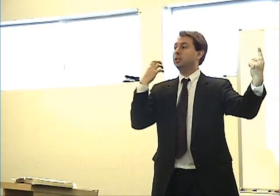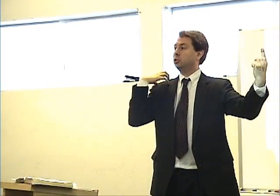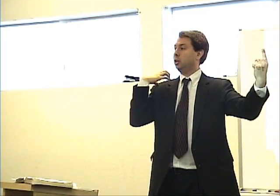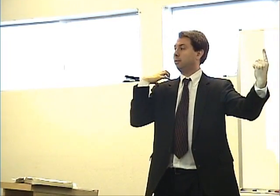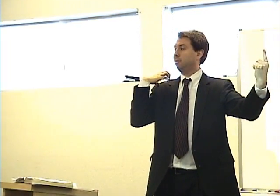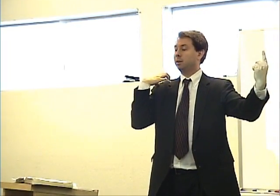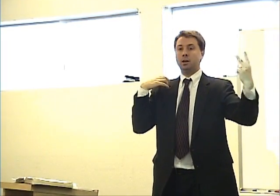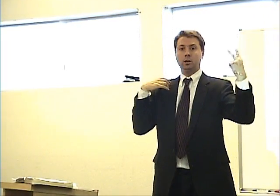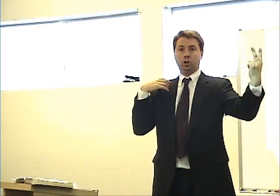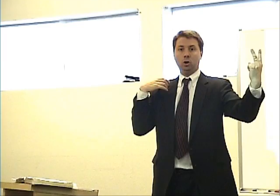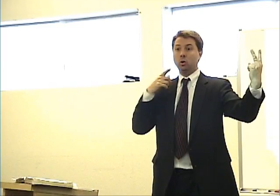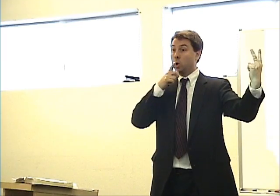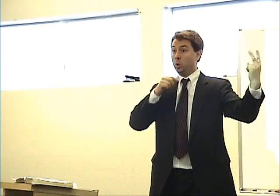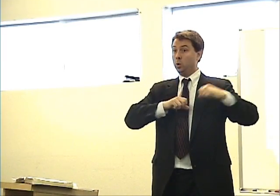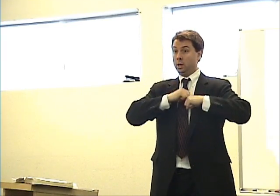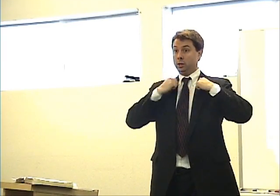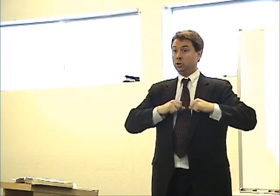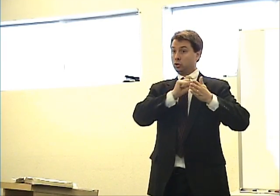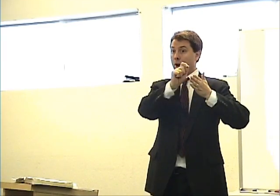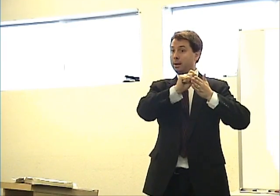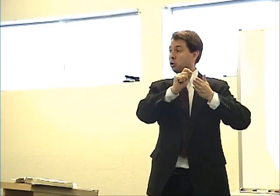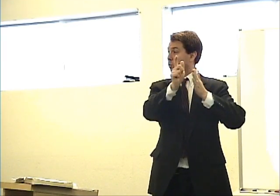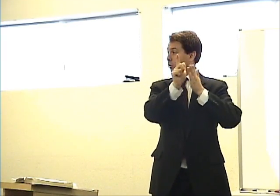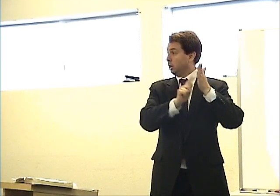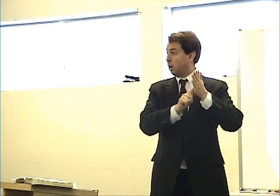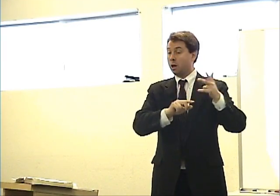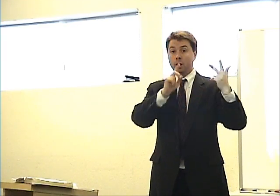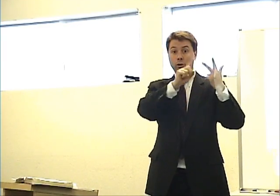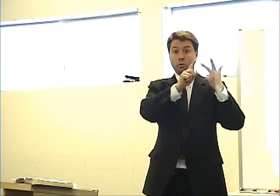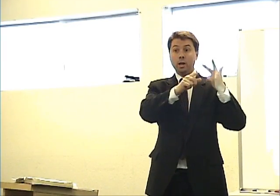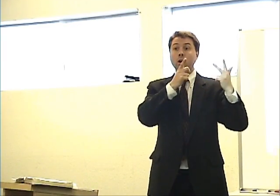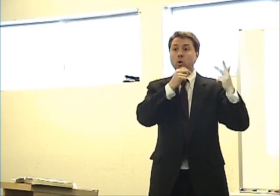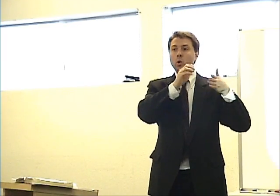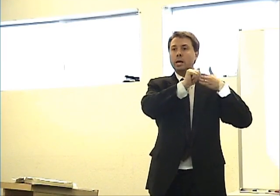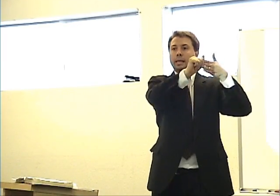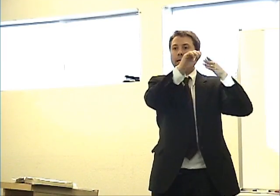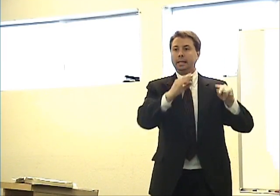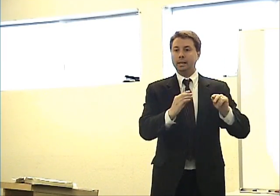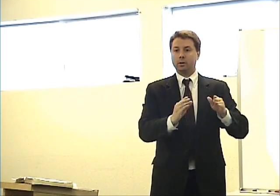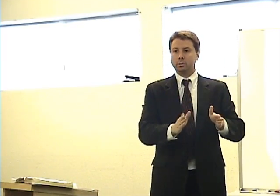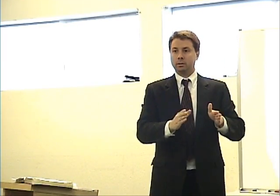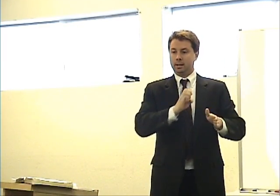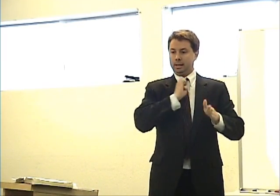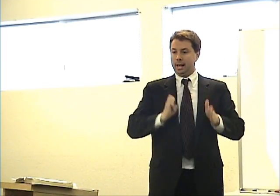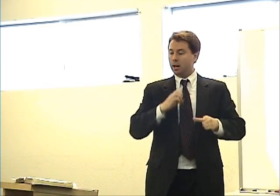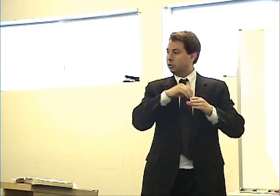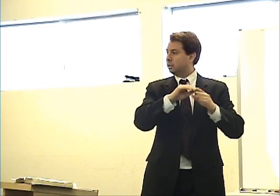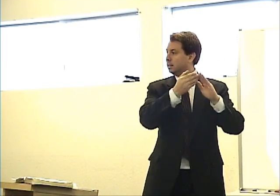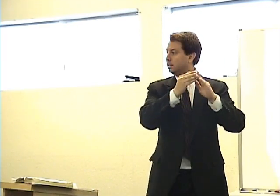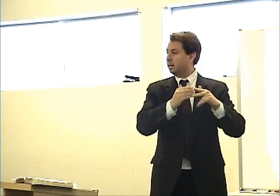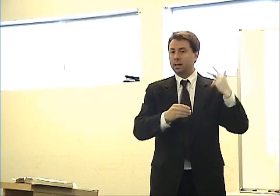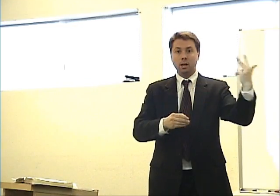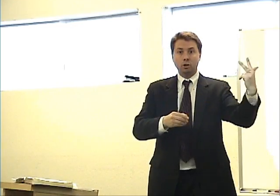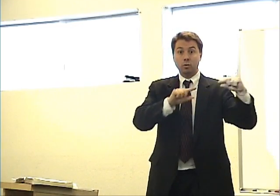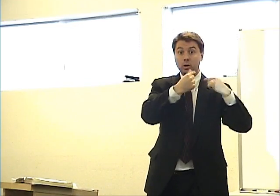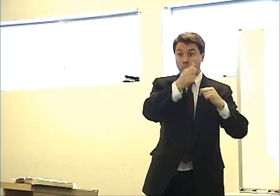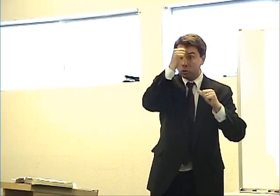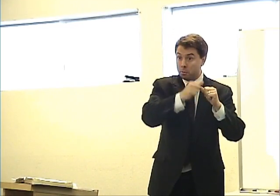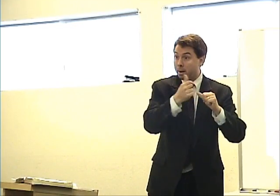priest. Two, who? The scribes who wrote the law. Three, who? The leaders, the elders in the city. Three groups. Do you remember